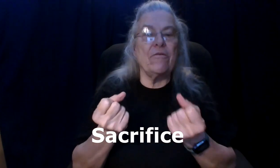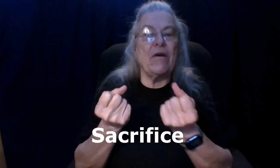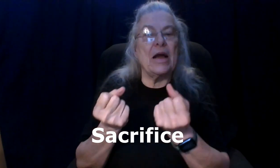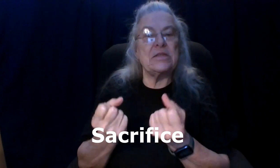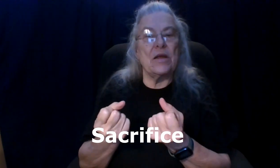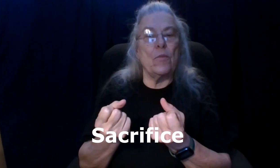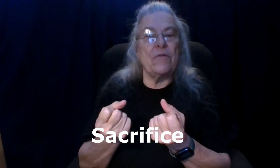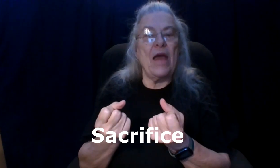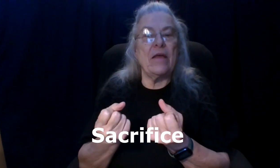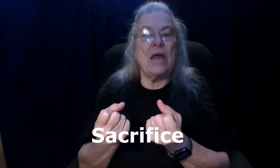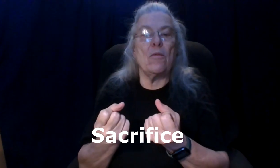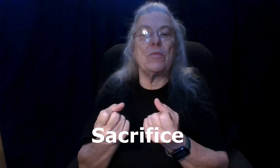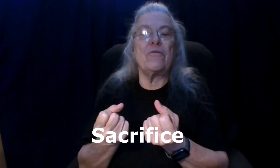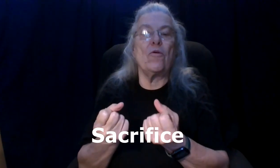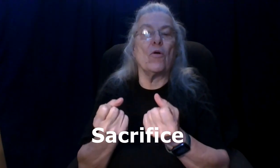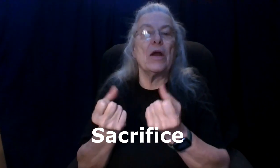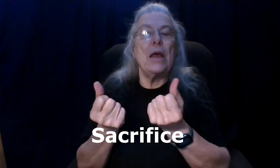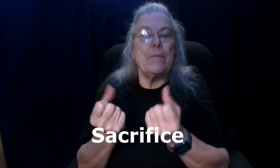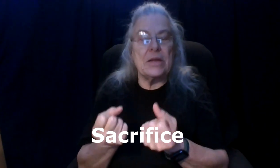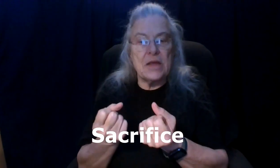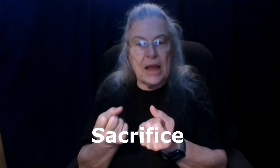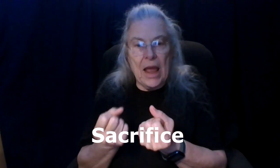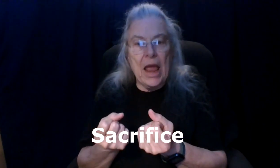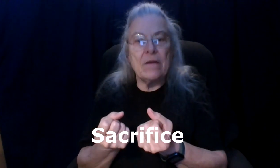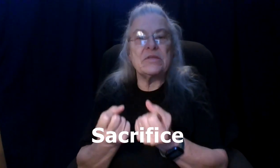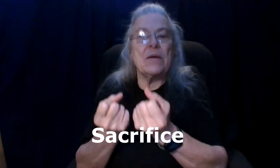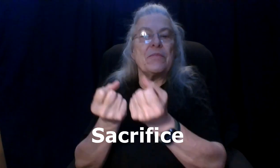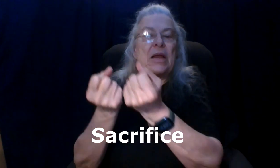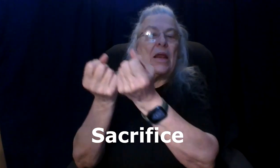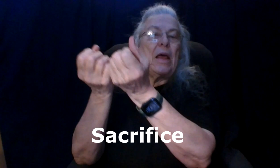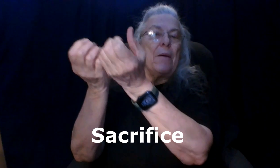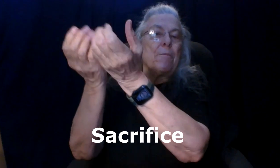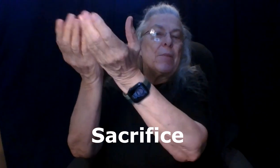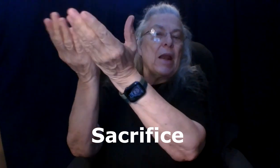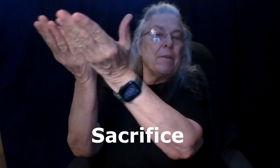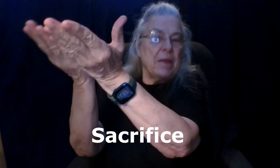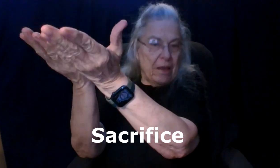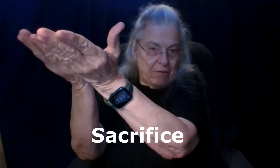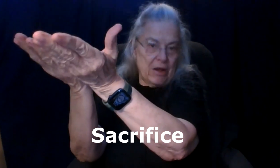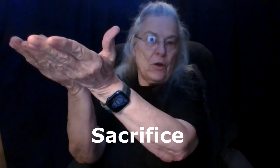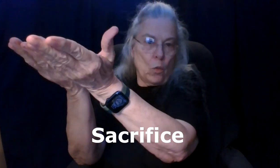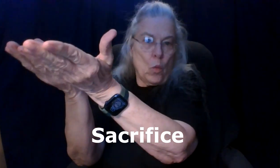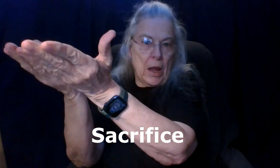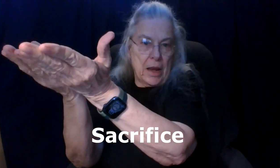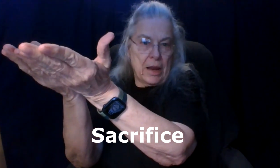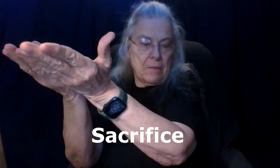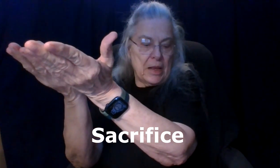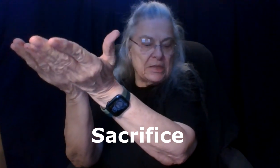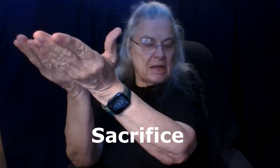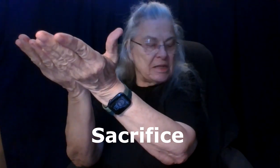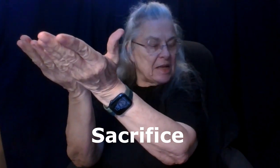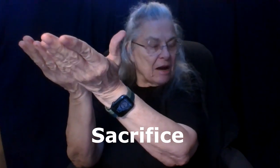Sacrifice, and we've had that one before, but it's like I have something, but I'm giving it away. It's a